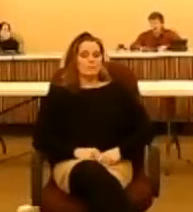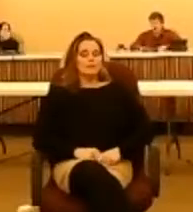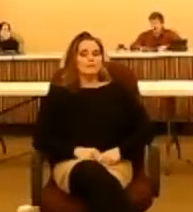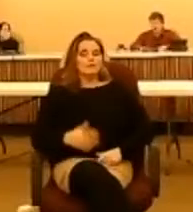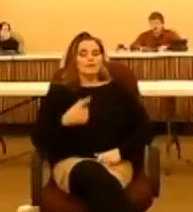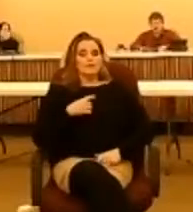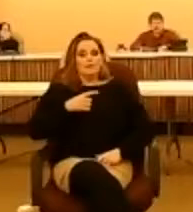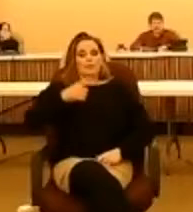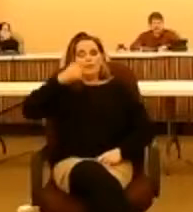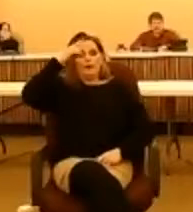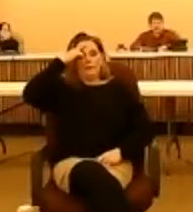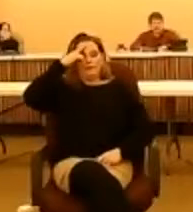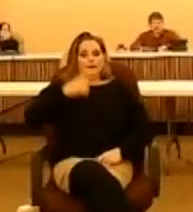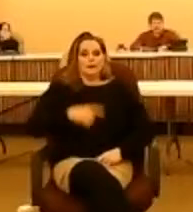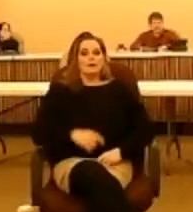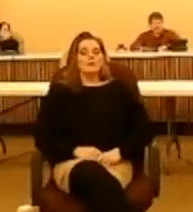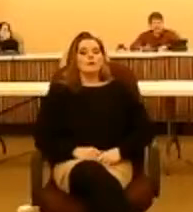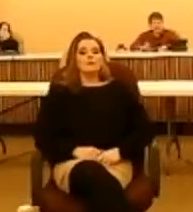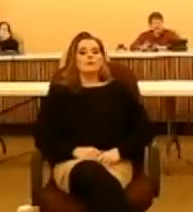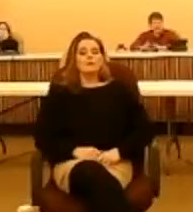think I've